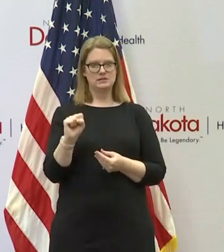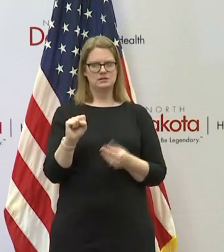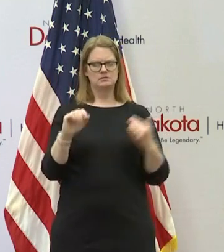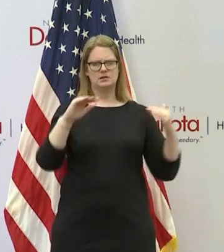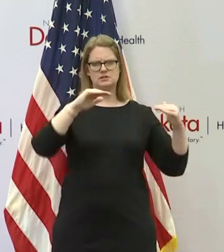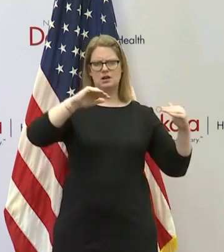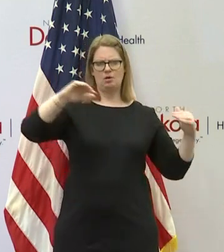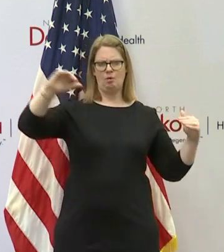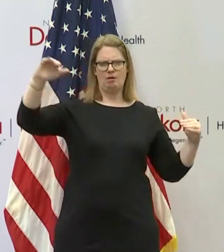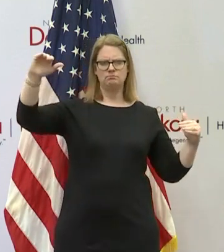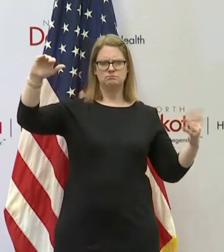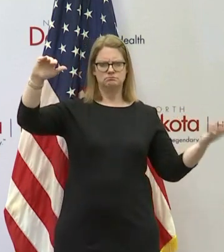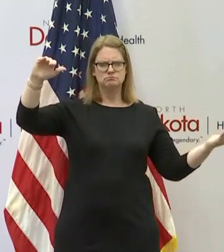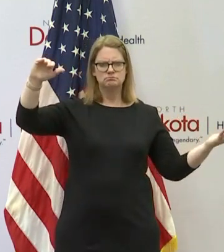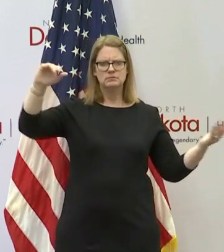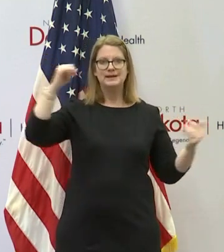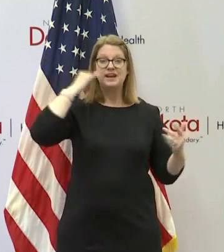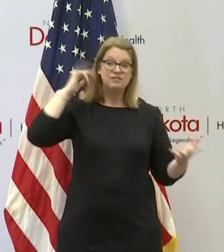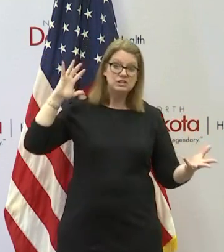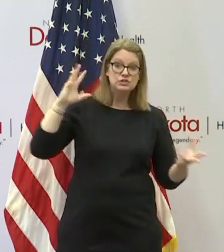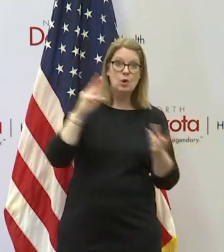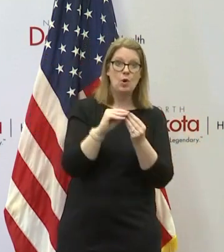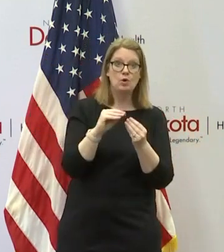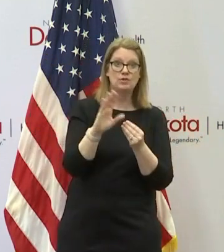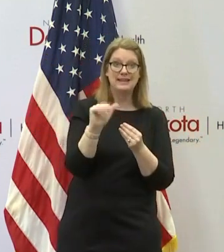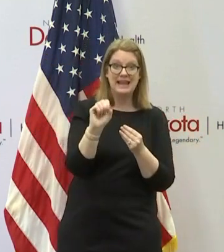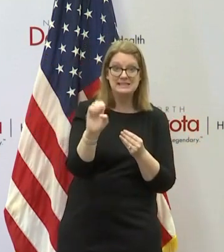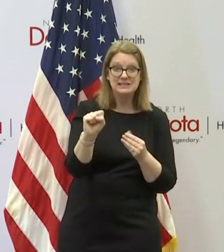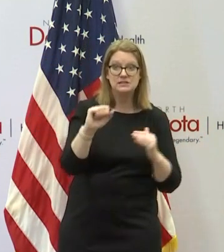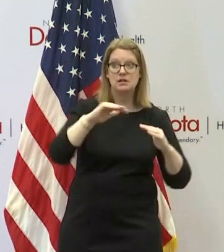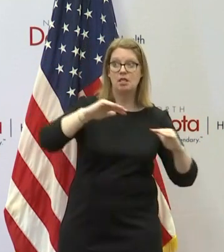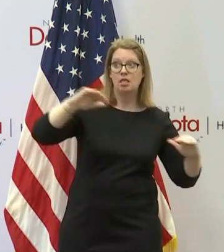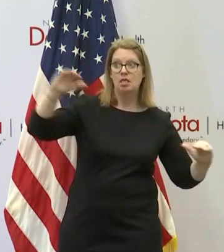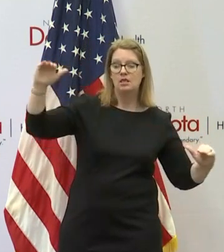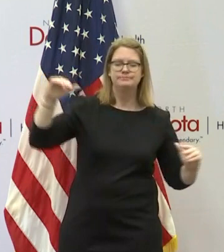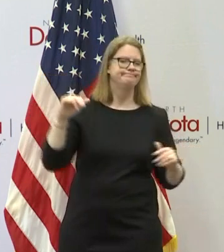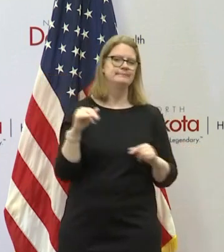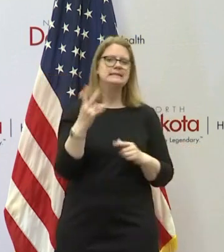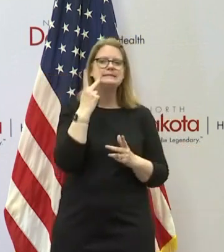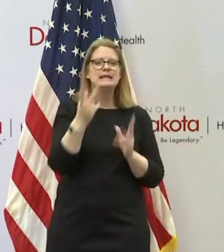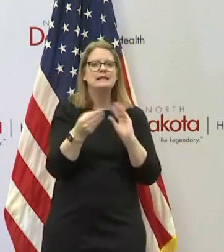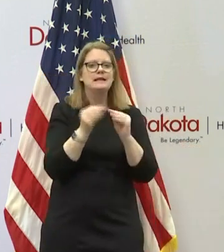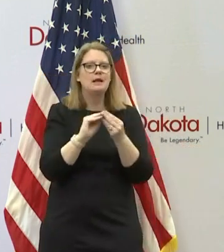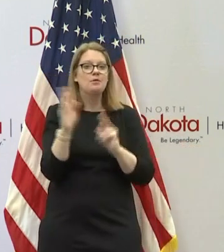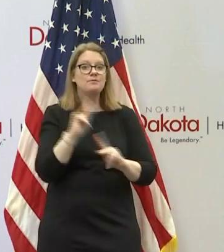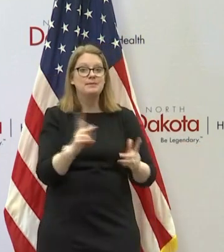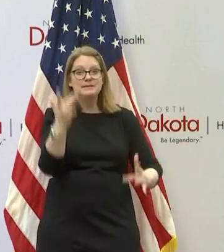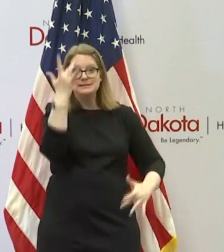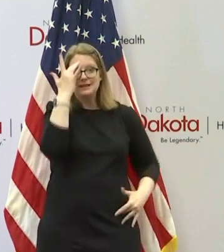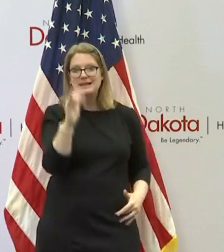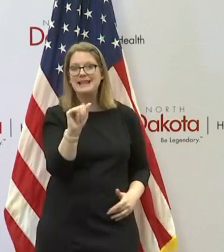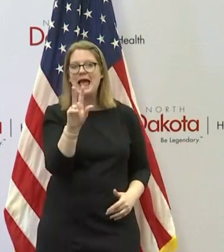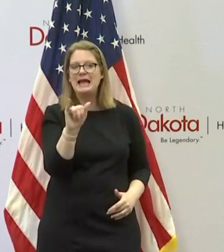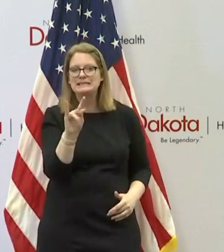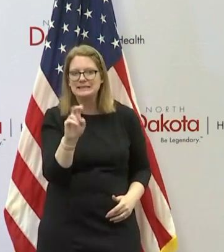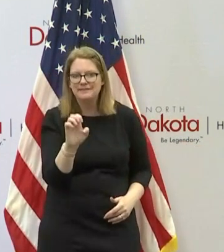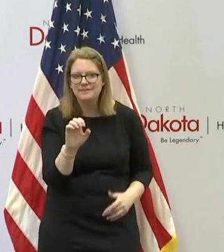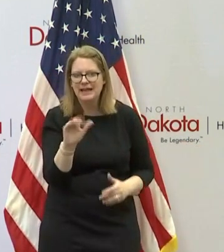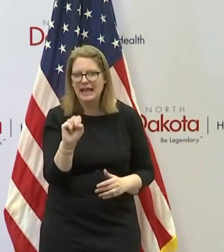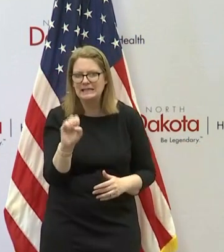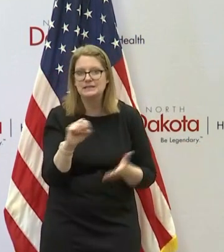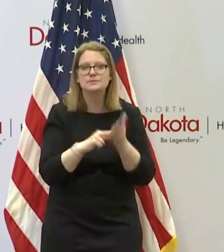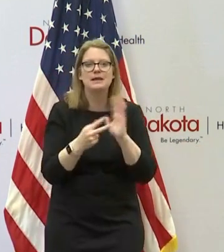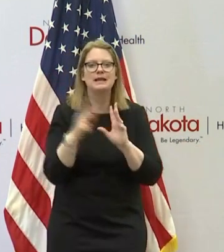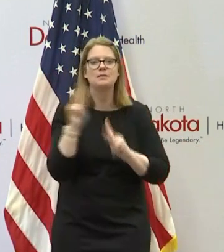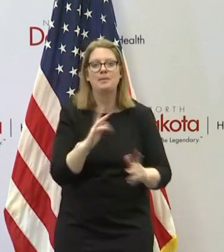go up. So I would say to people that are looking at cumulative cases, stop looking at cumulative cases. Look at active cases. And if you look at active cases, they're flat,